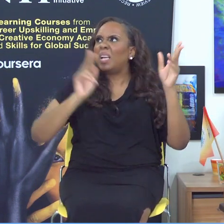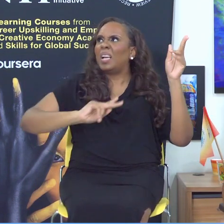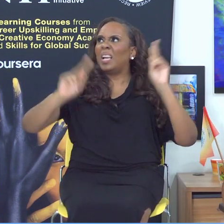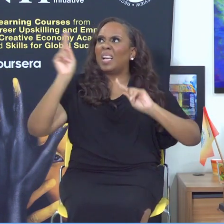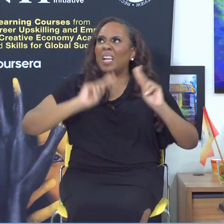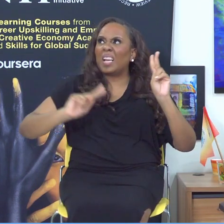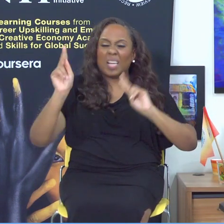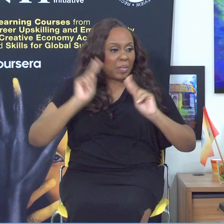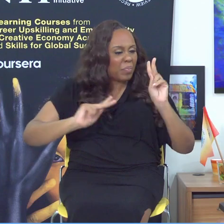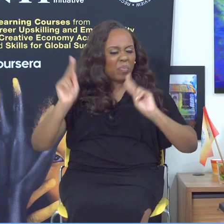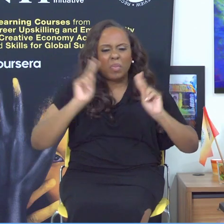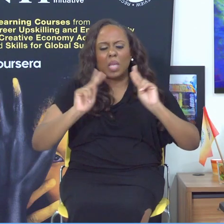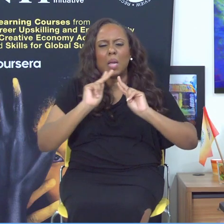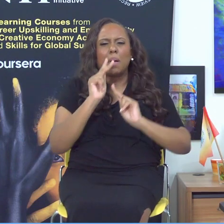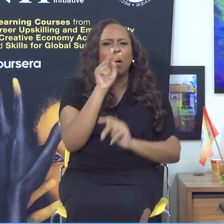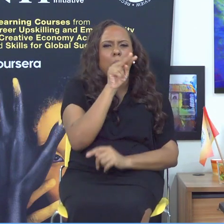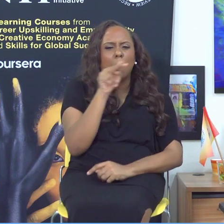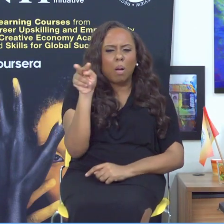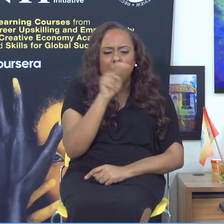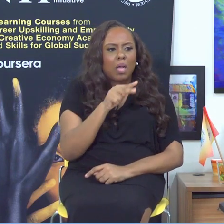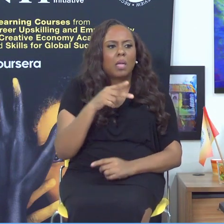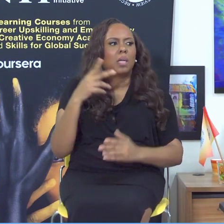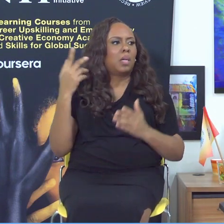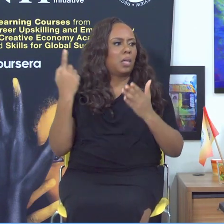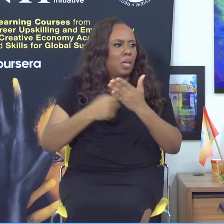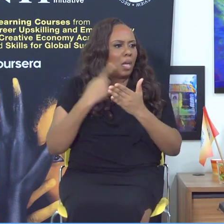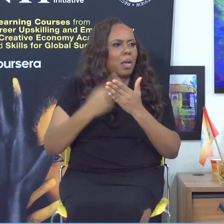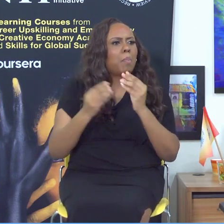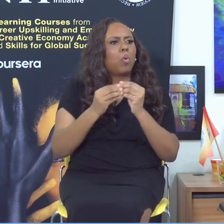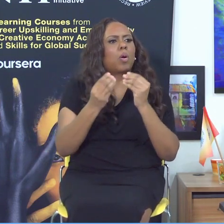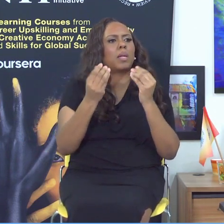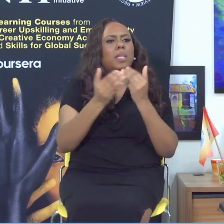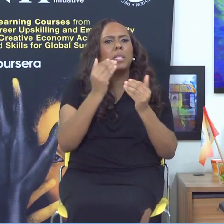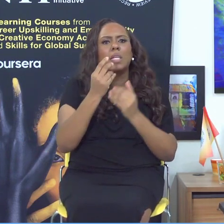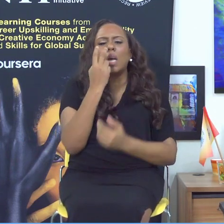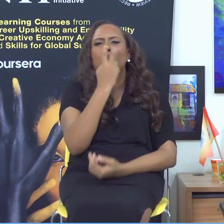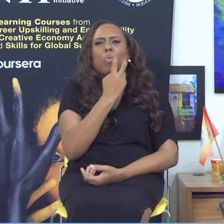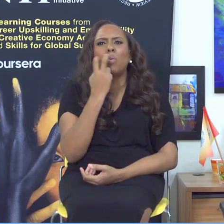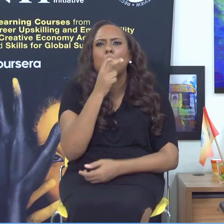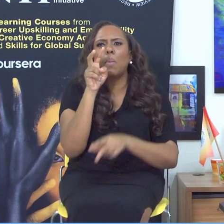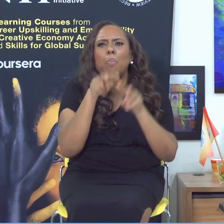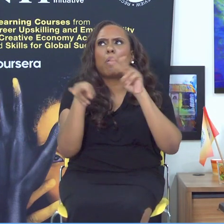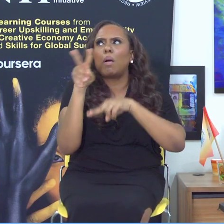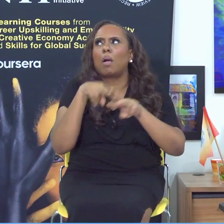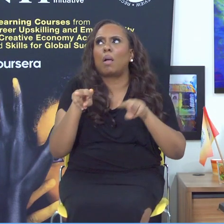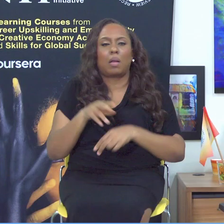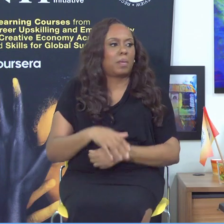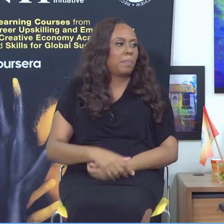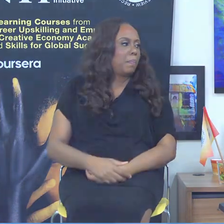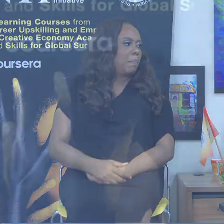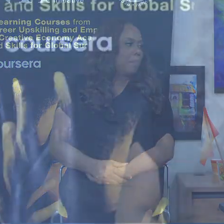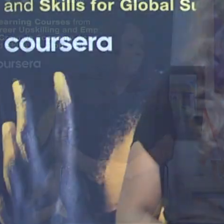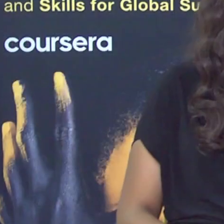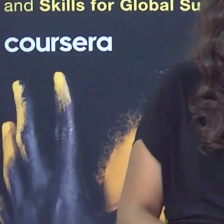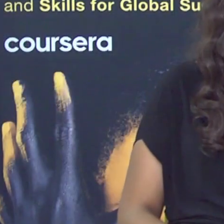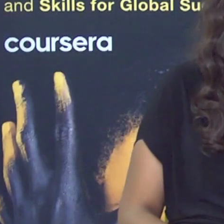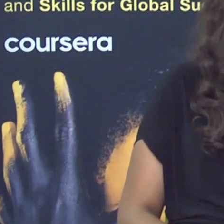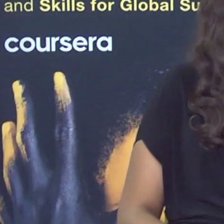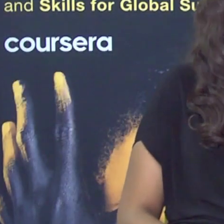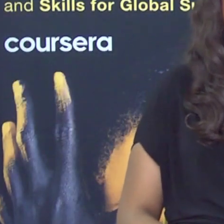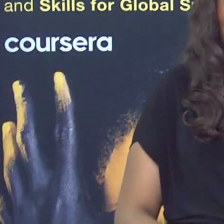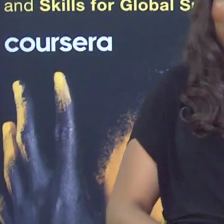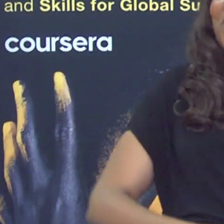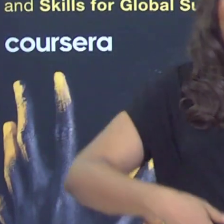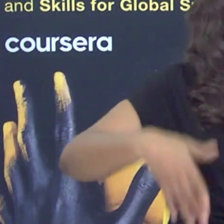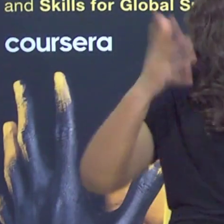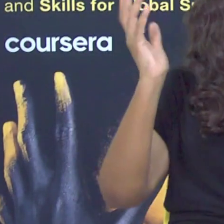Yeah, exactly. If you can see, it's easier sometimes than able to read your lips than hearing. Yeah. We're having